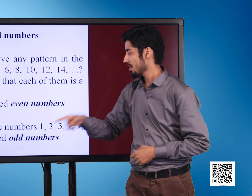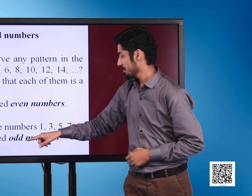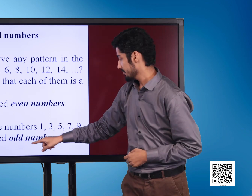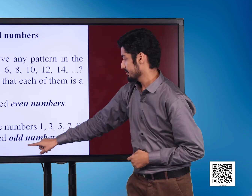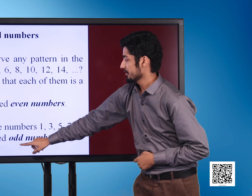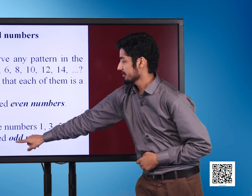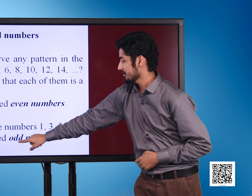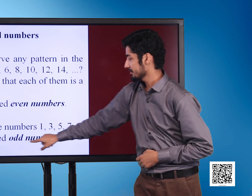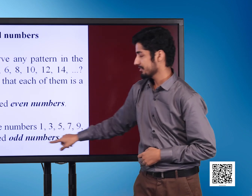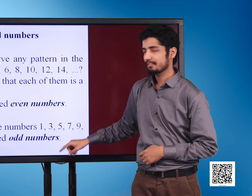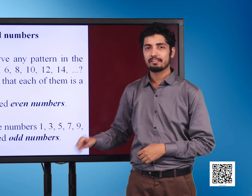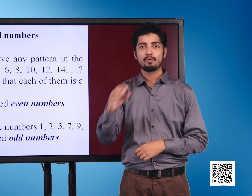called odd numbers.